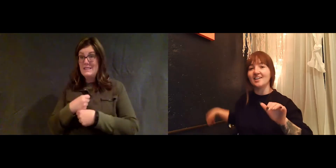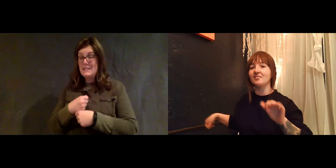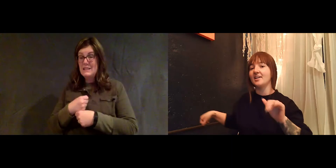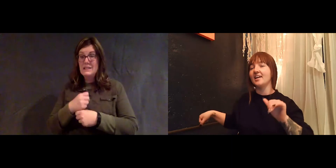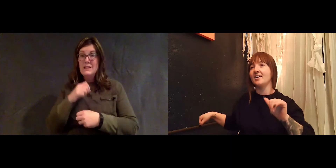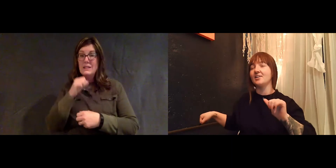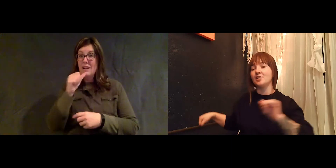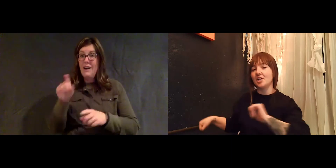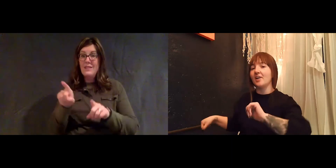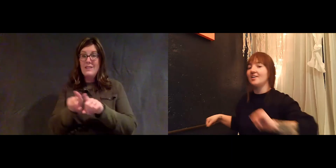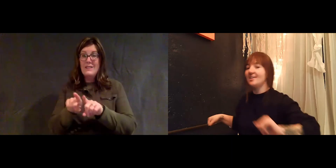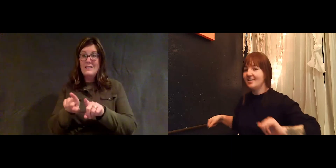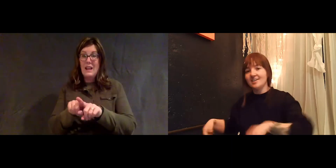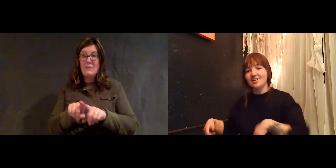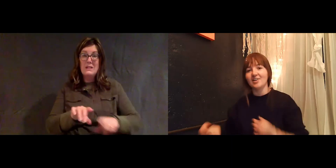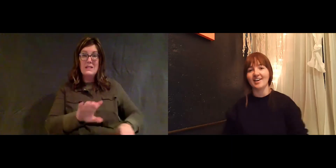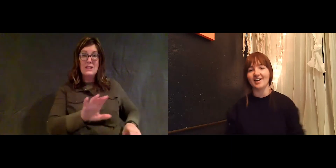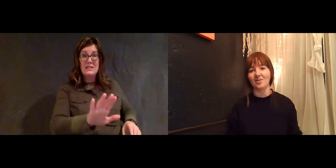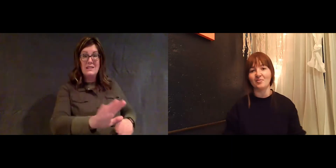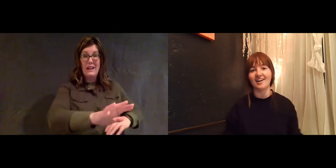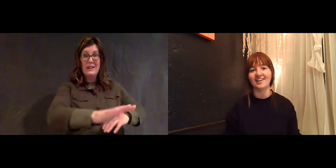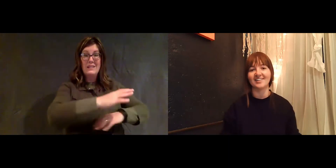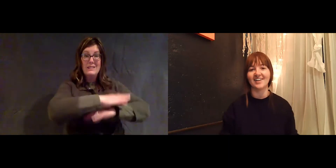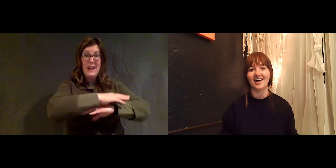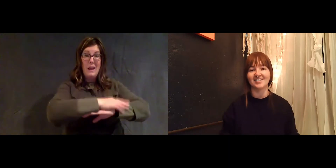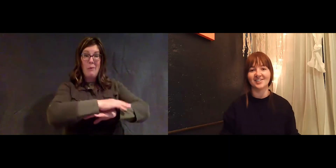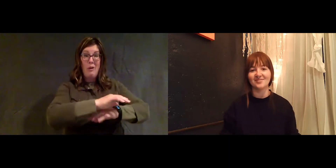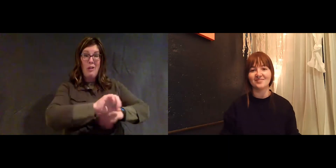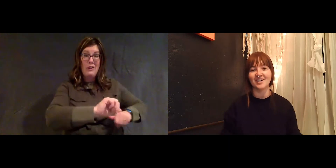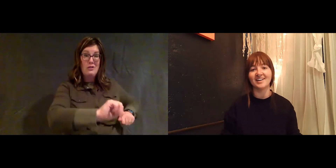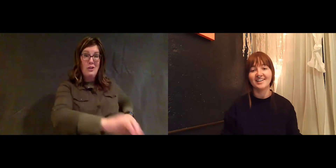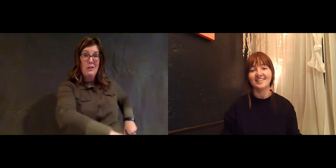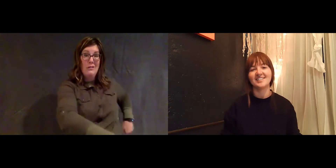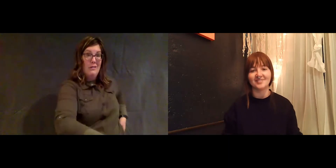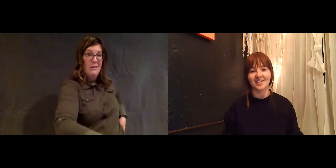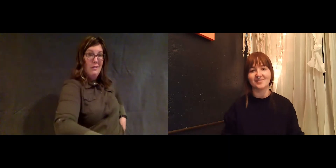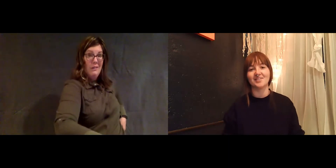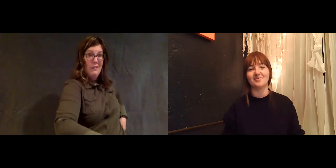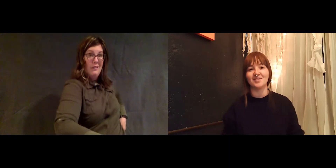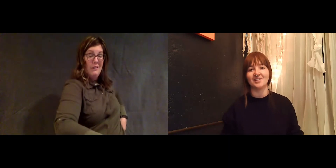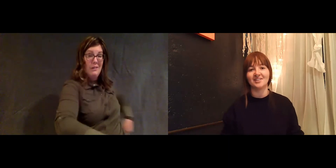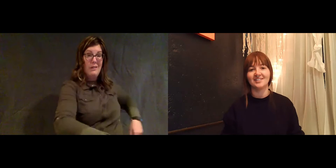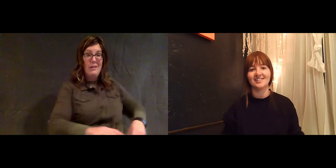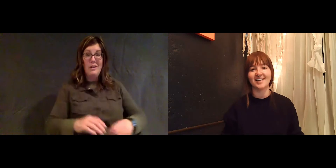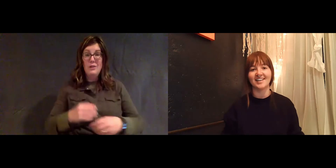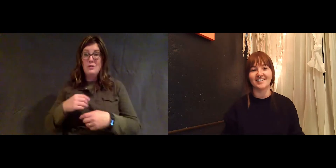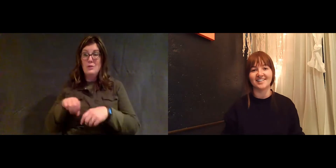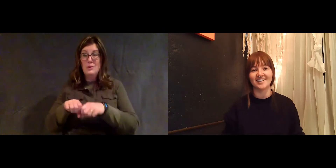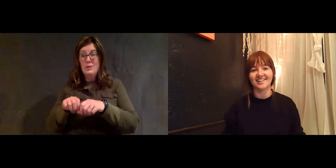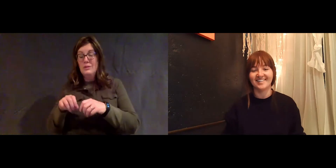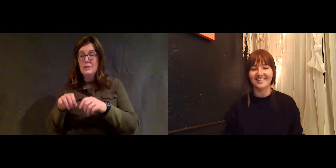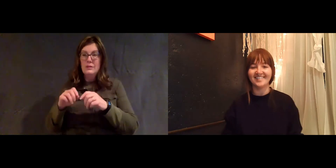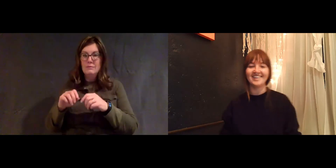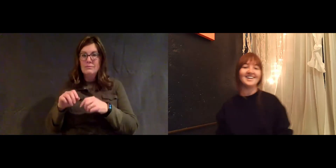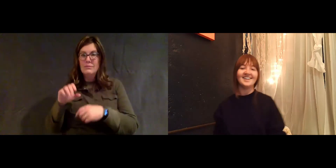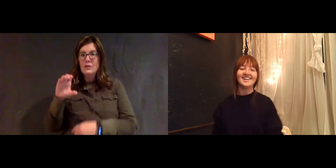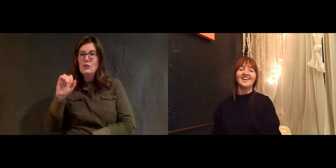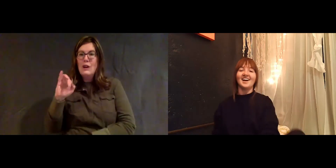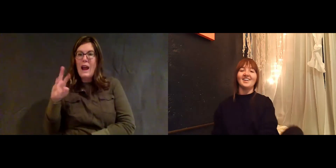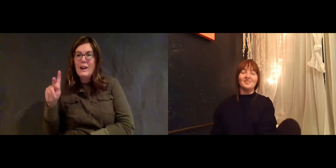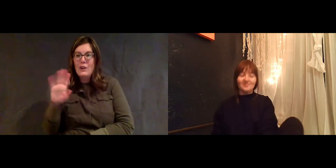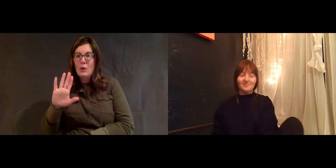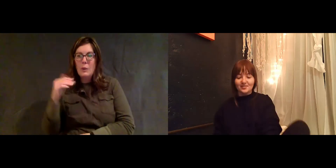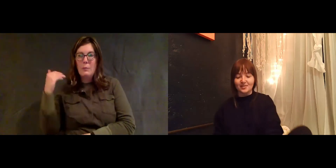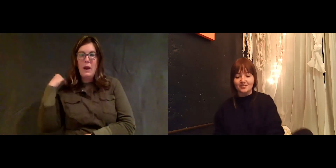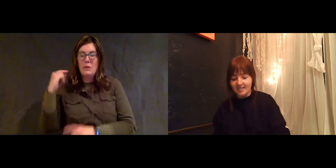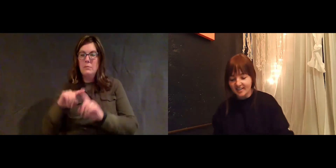desk and one hand on your chair and cracking your back in the classroom, but sometimes it can be slightly as good. All